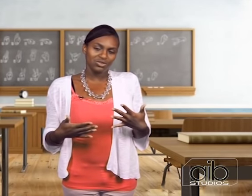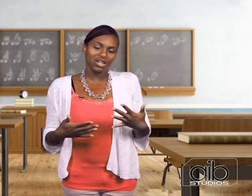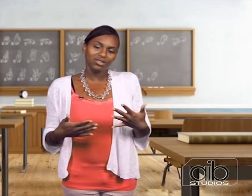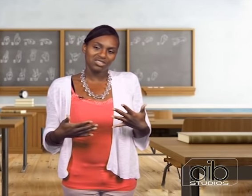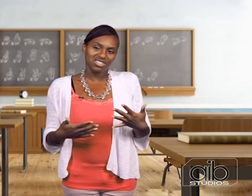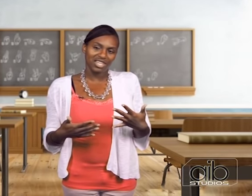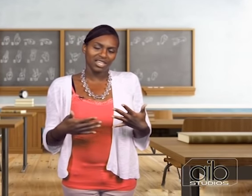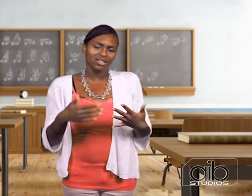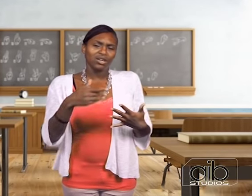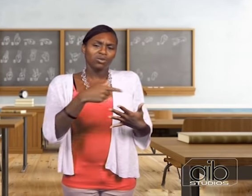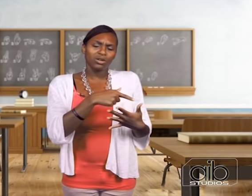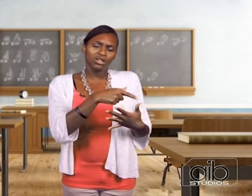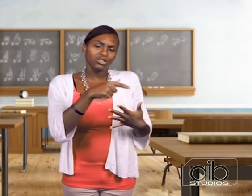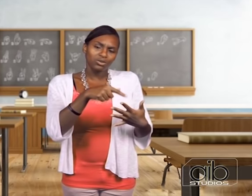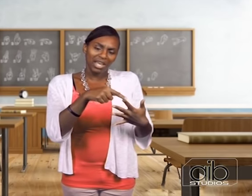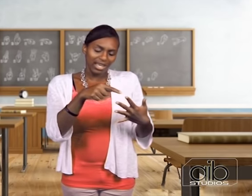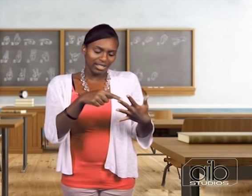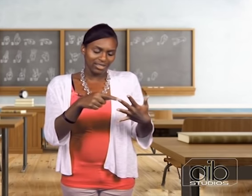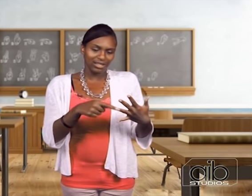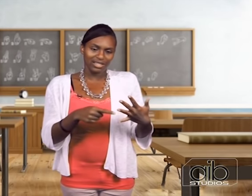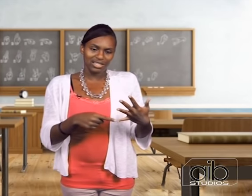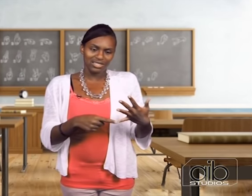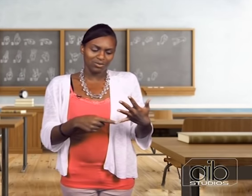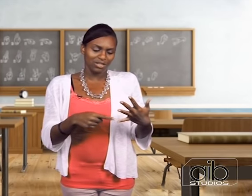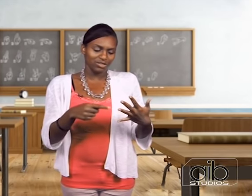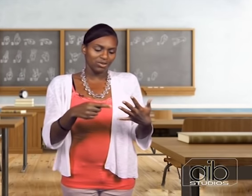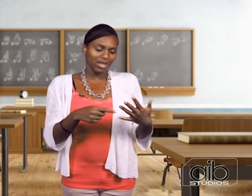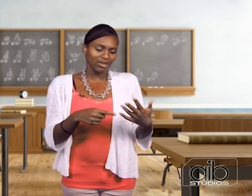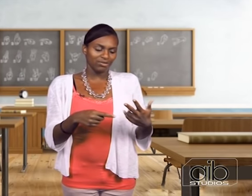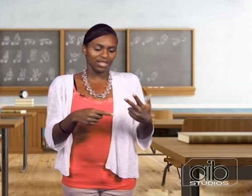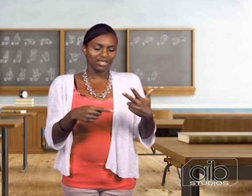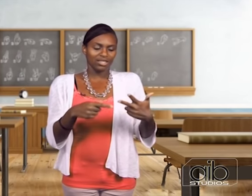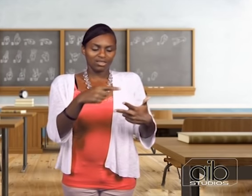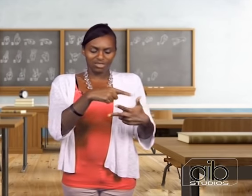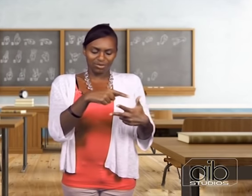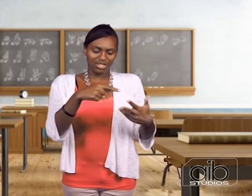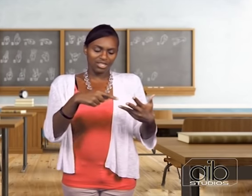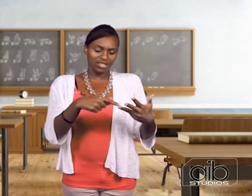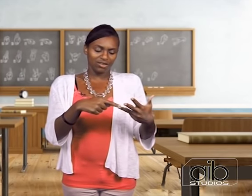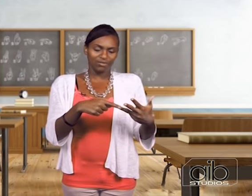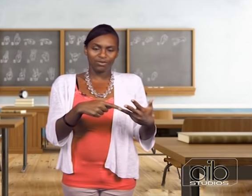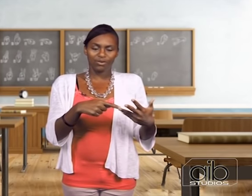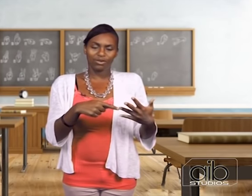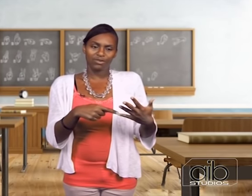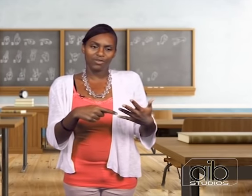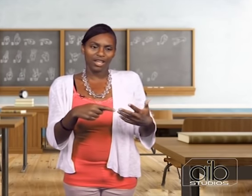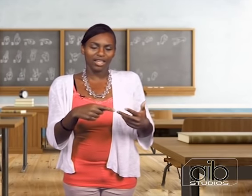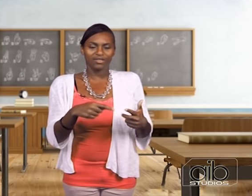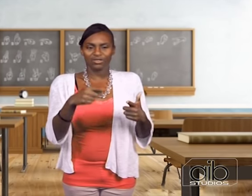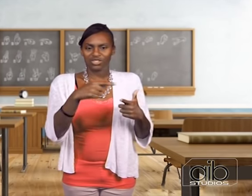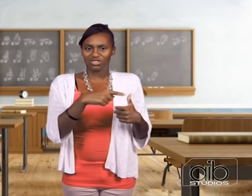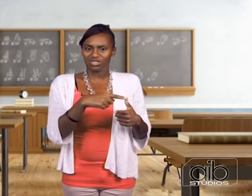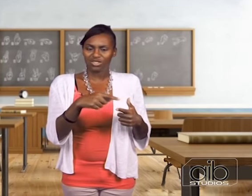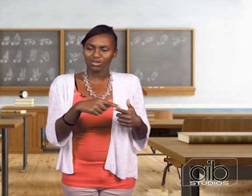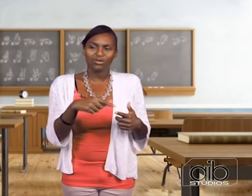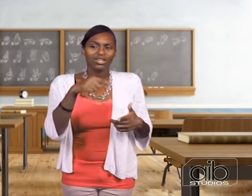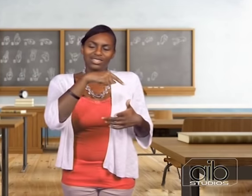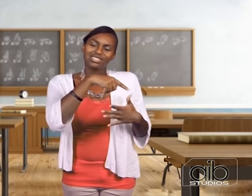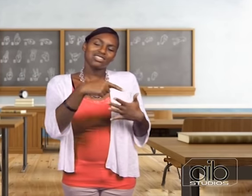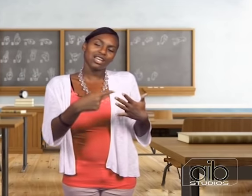to understand where you at in the list, and whether you have like 3 or 4 or 5 or just 2. This is how you